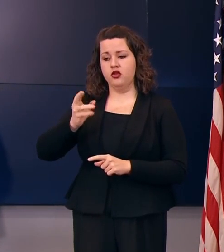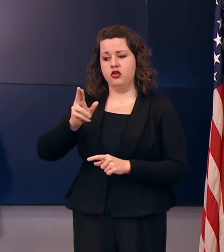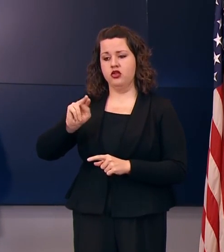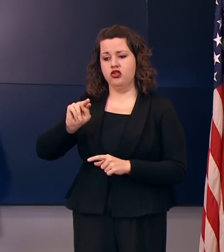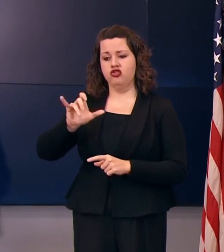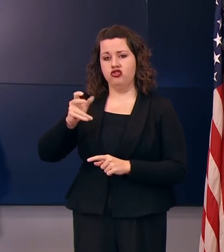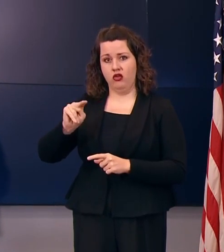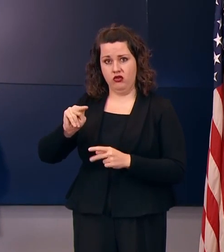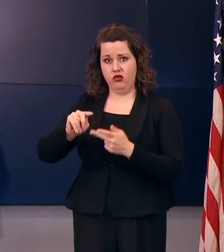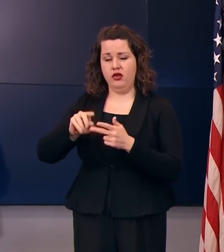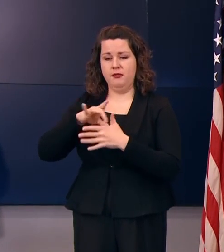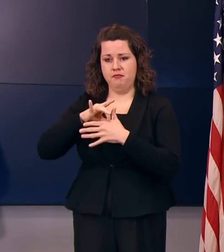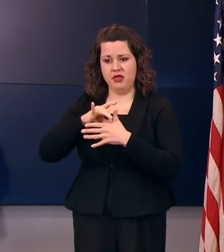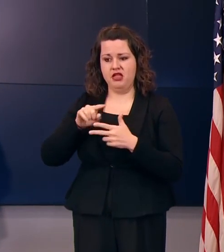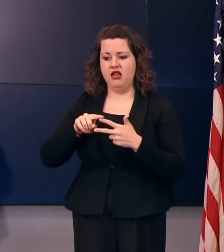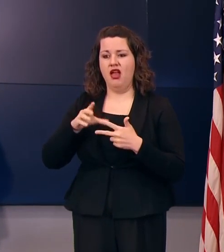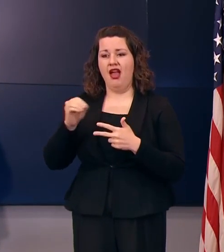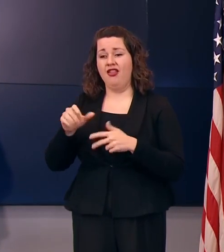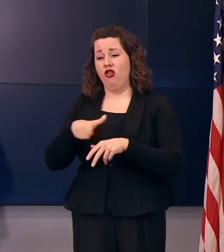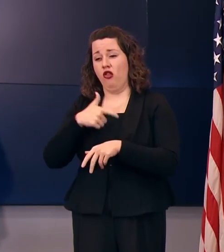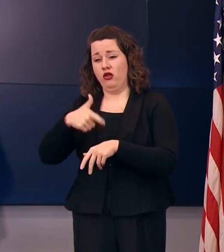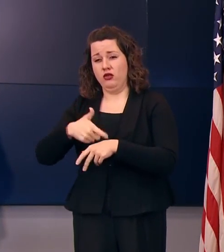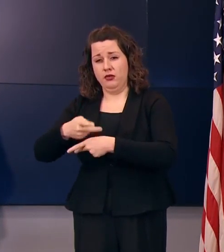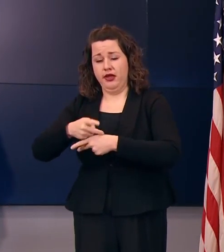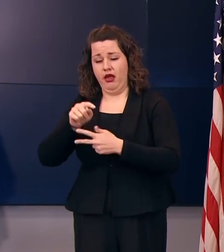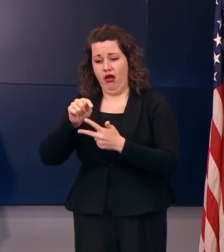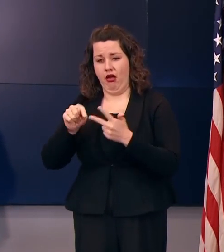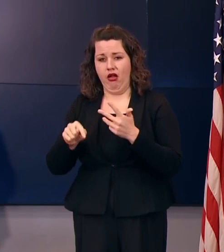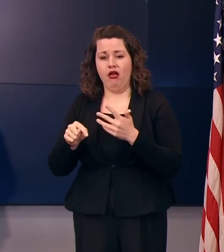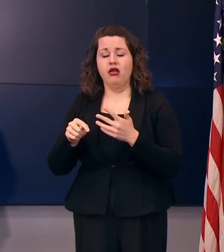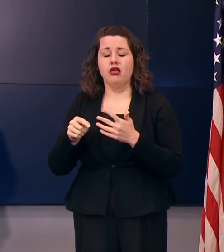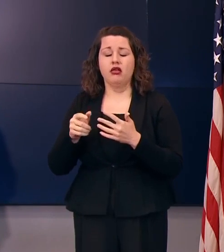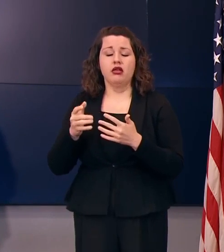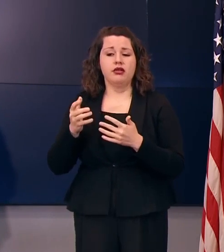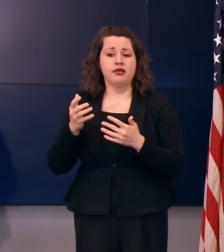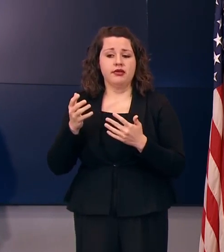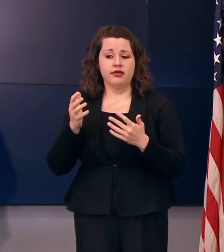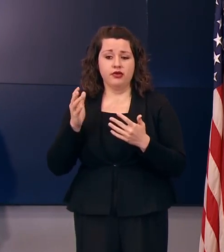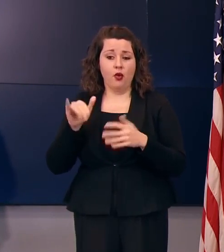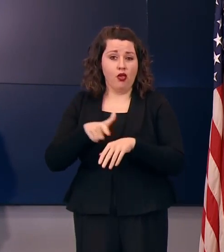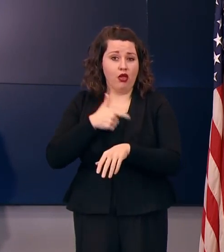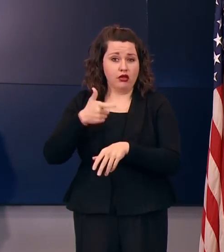what's happening at a few of these long-term care centers, the